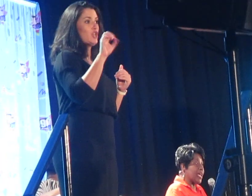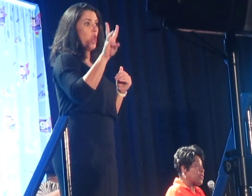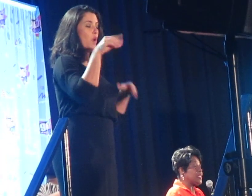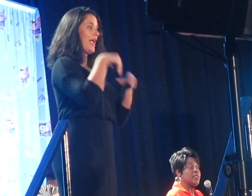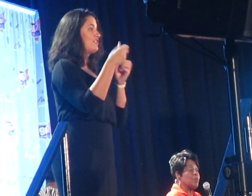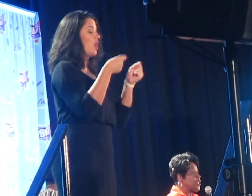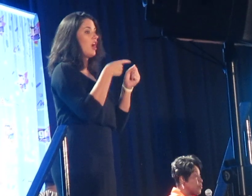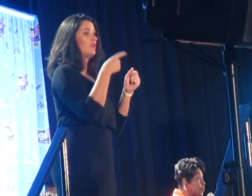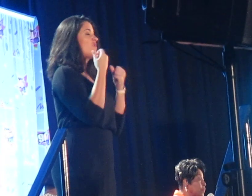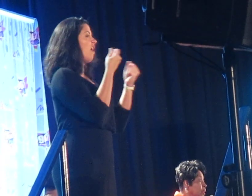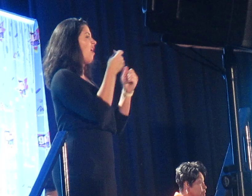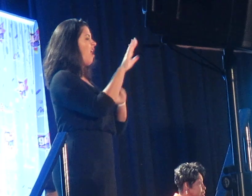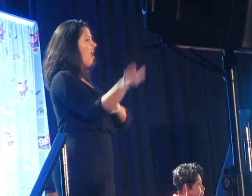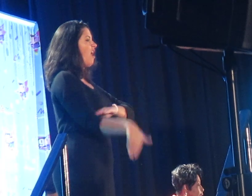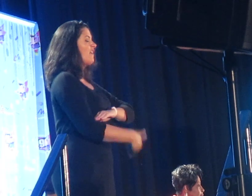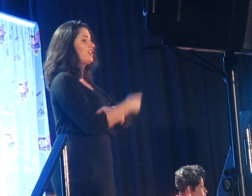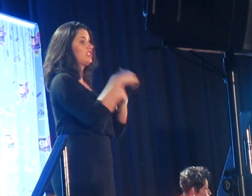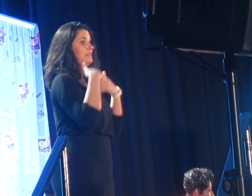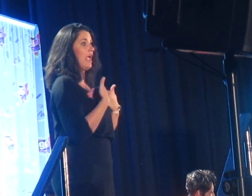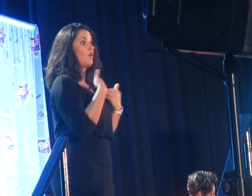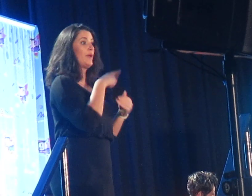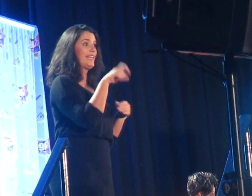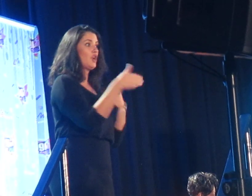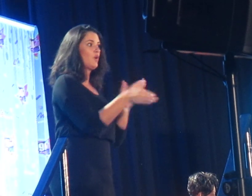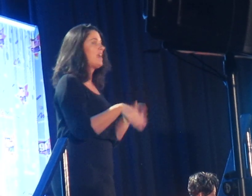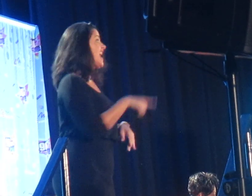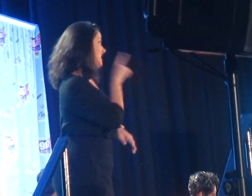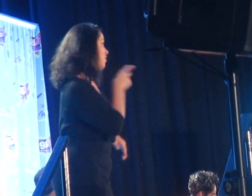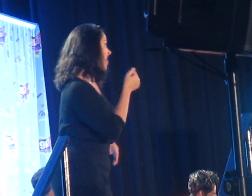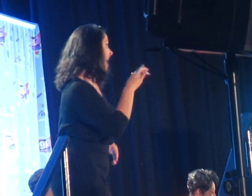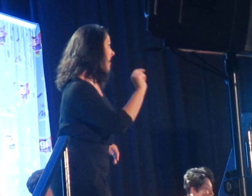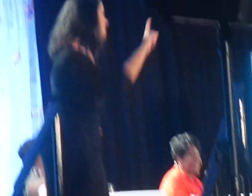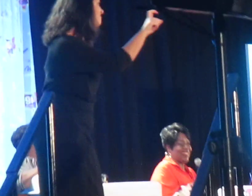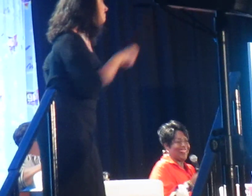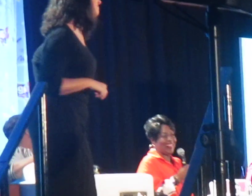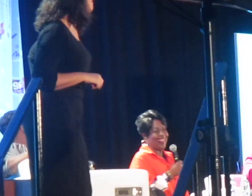night. She tired. We need room. So he said, is it the real Harry?